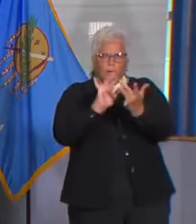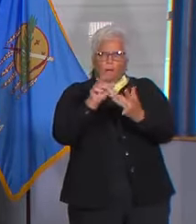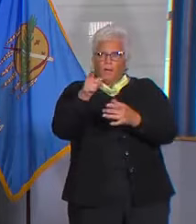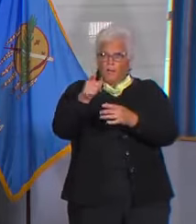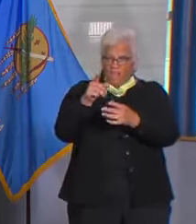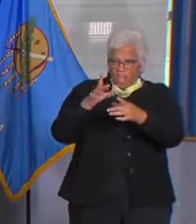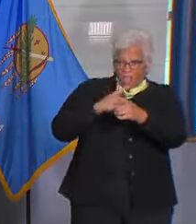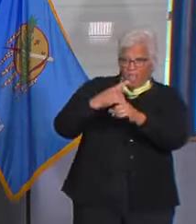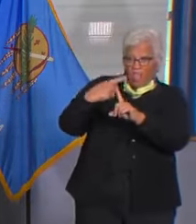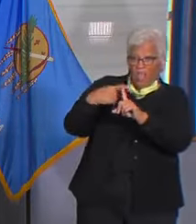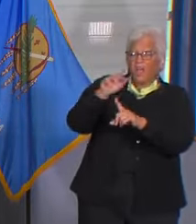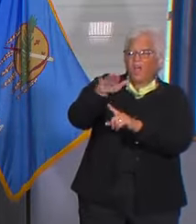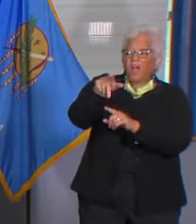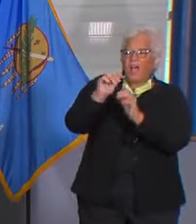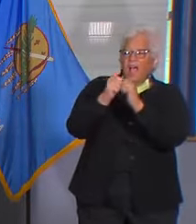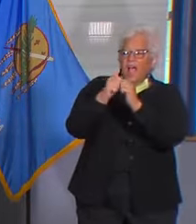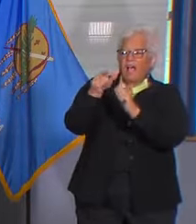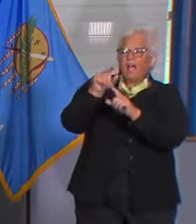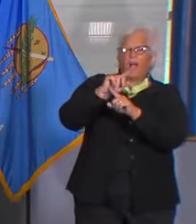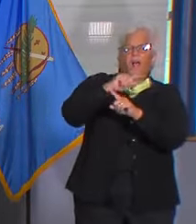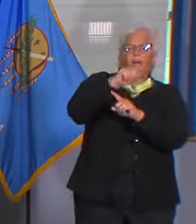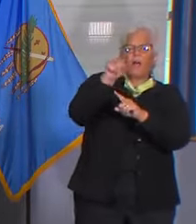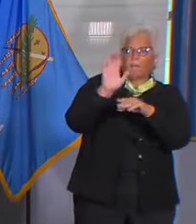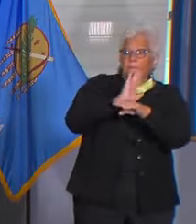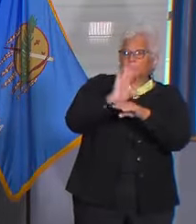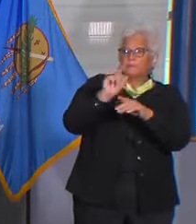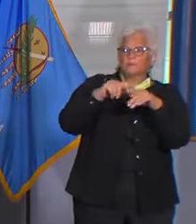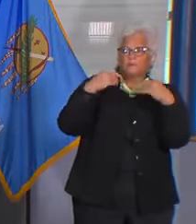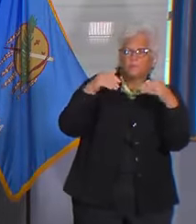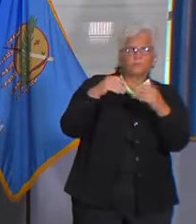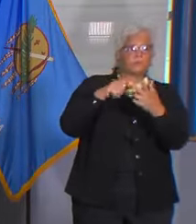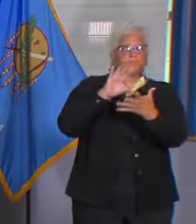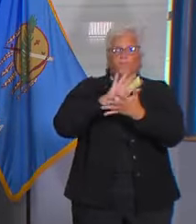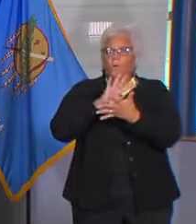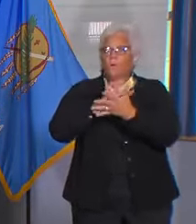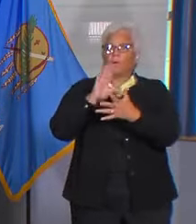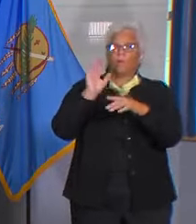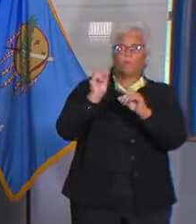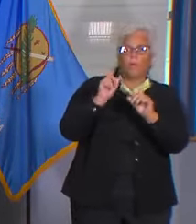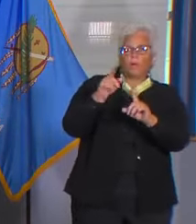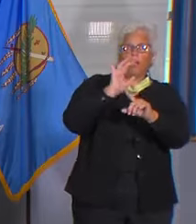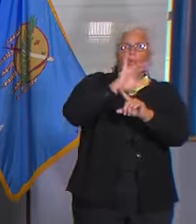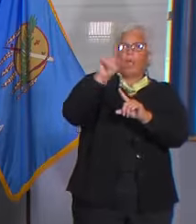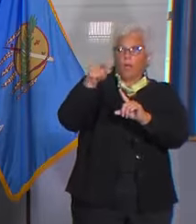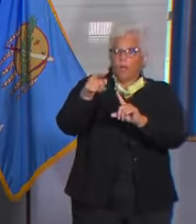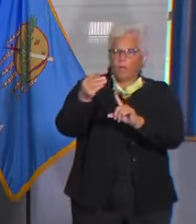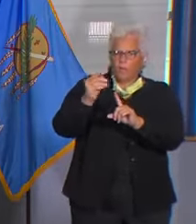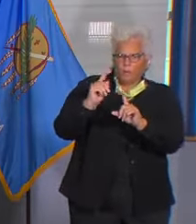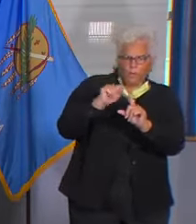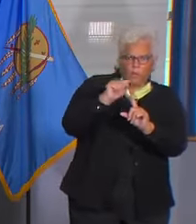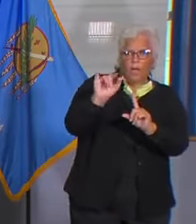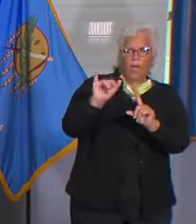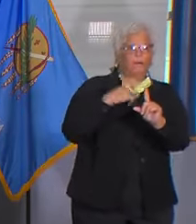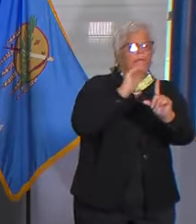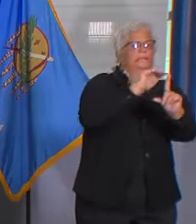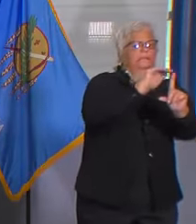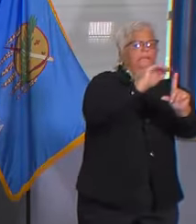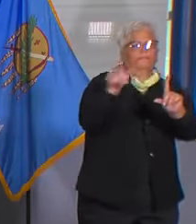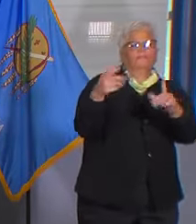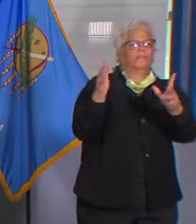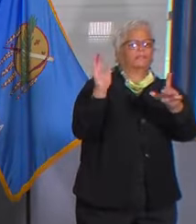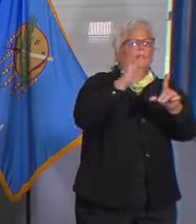this as well. This team includes bilingual professionals to ensure they are meeting the need for non-English speaking individuals we contact.